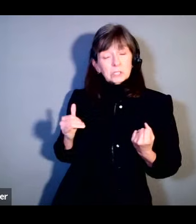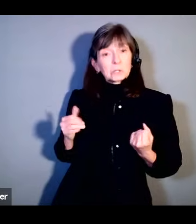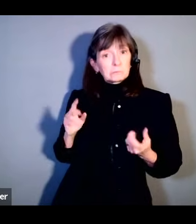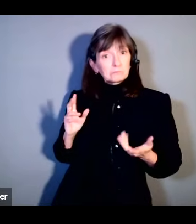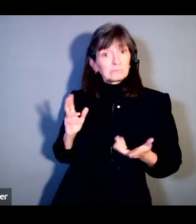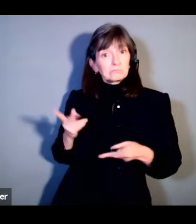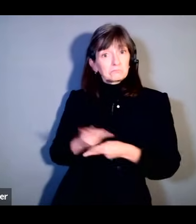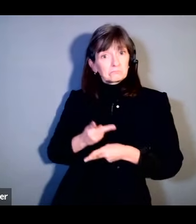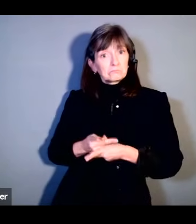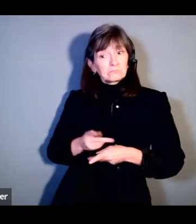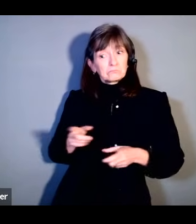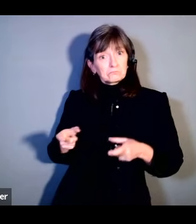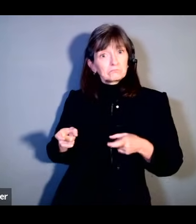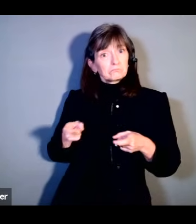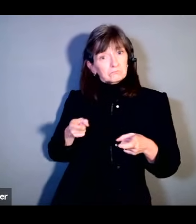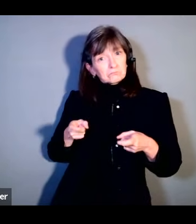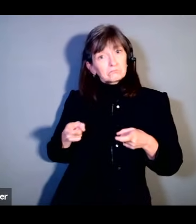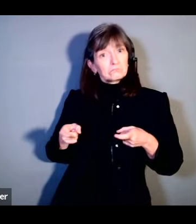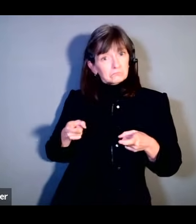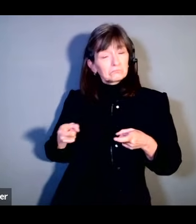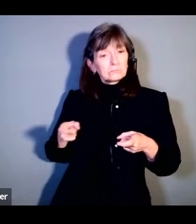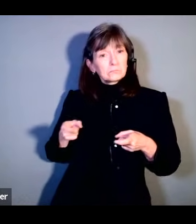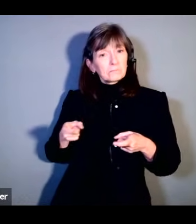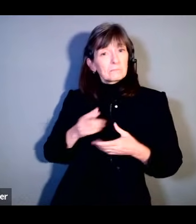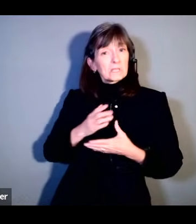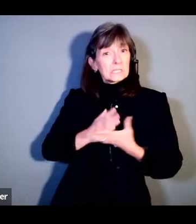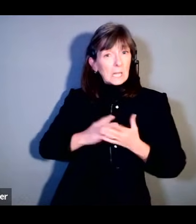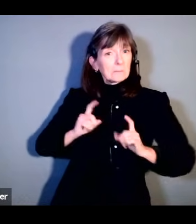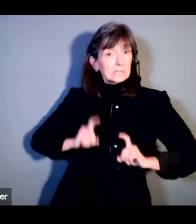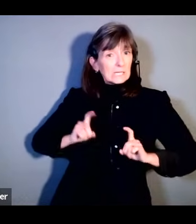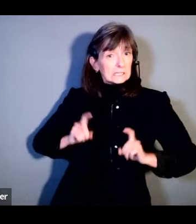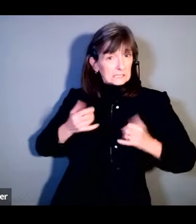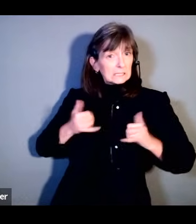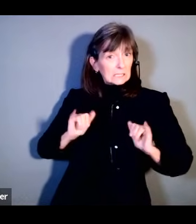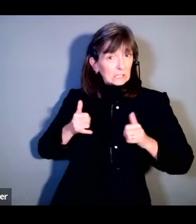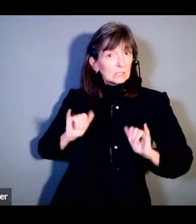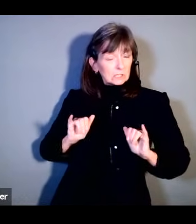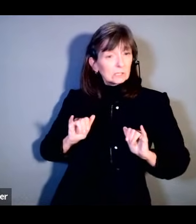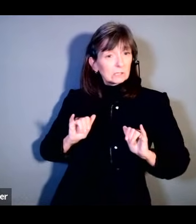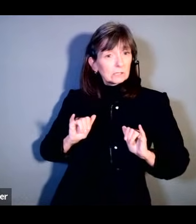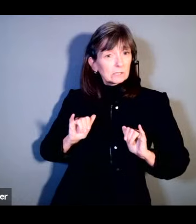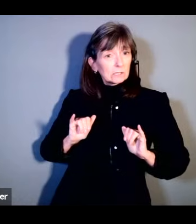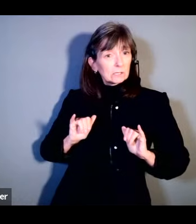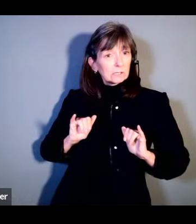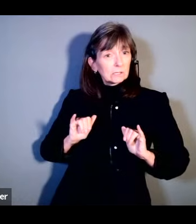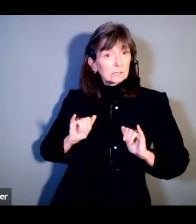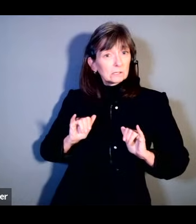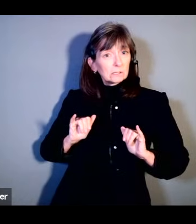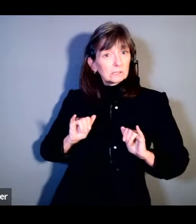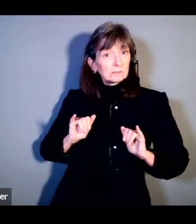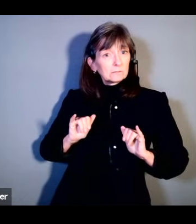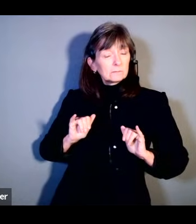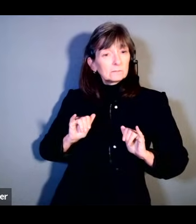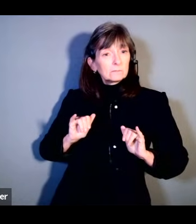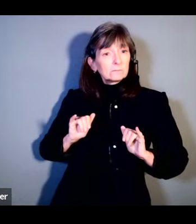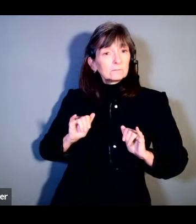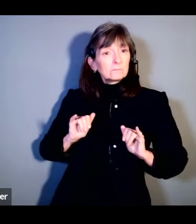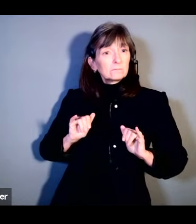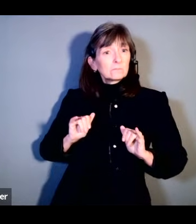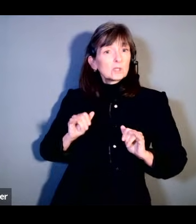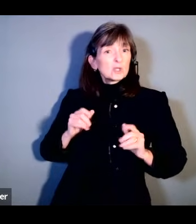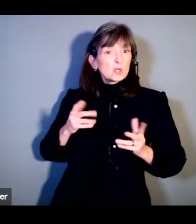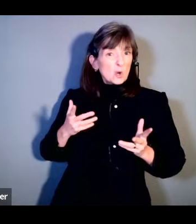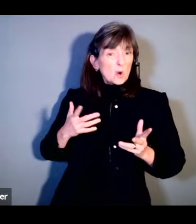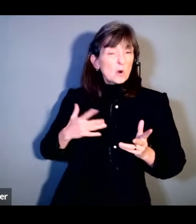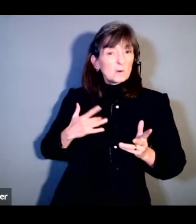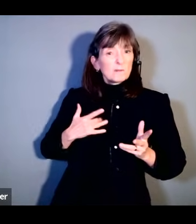happening there. There are some people being tested as of, you know, we have testing towards the end of a quarantine, so we may see some more